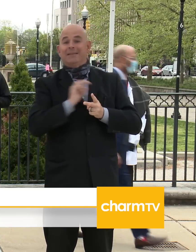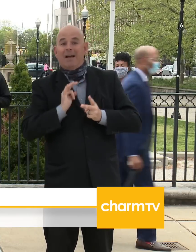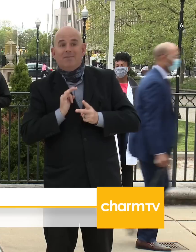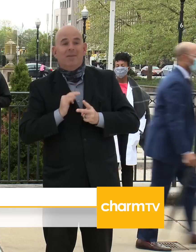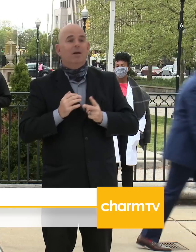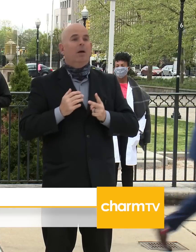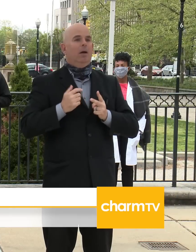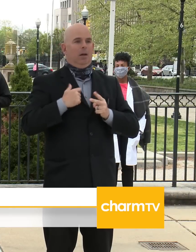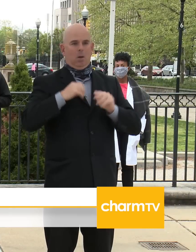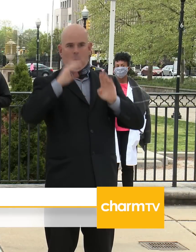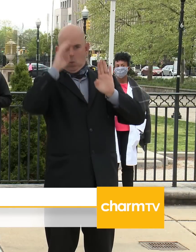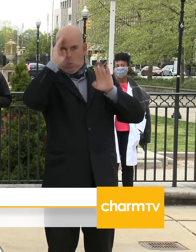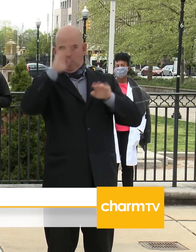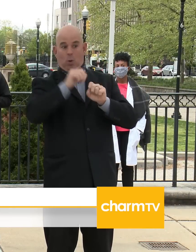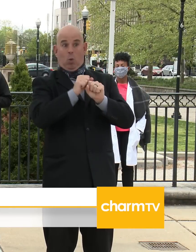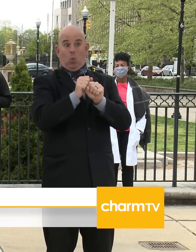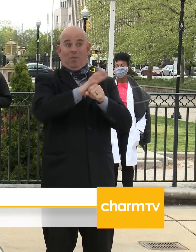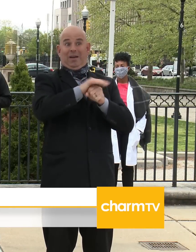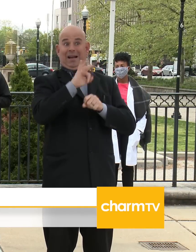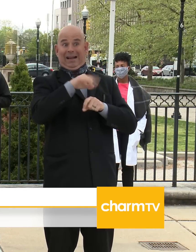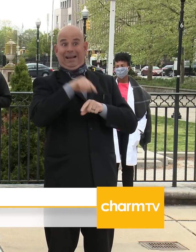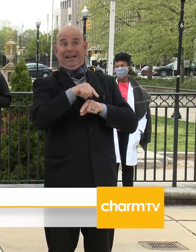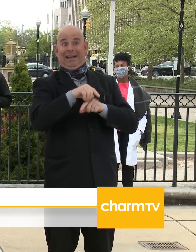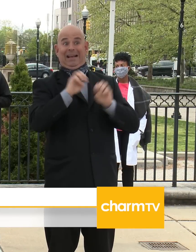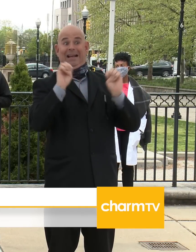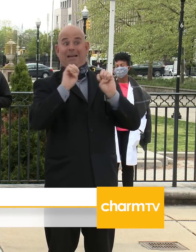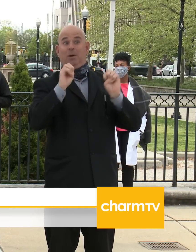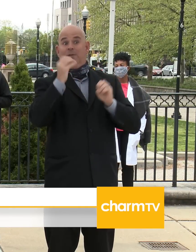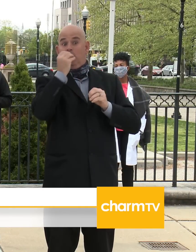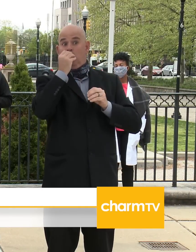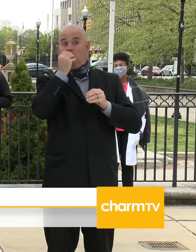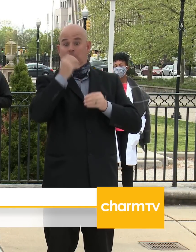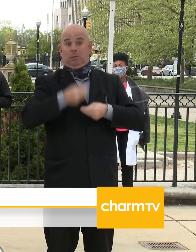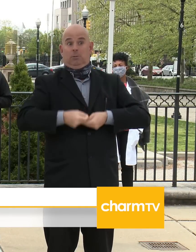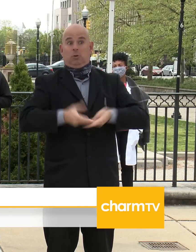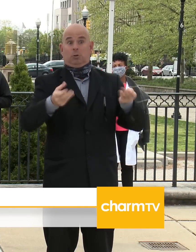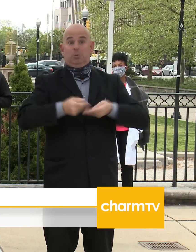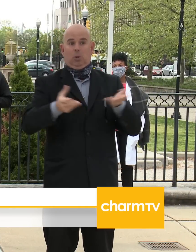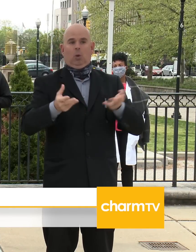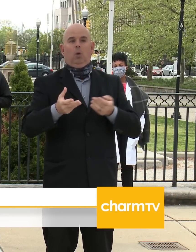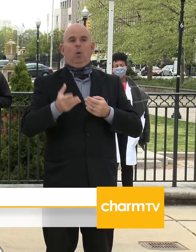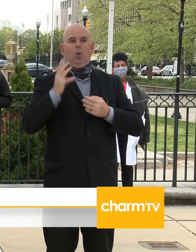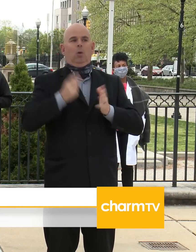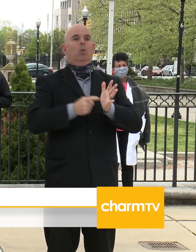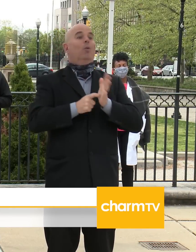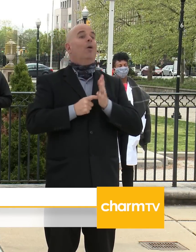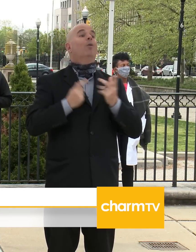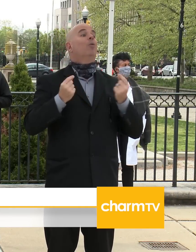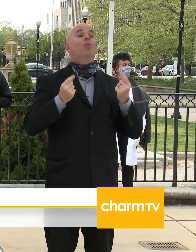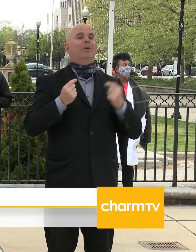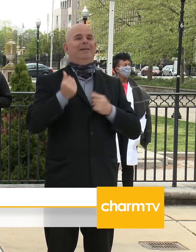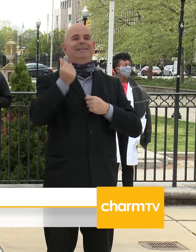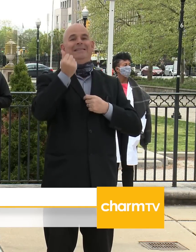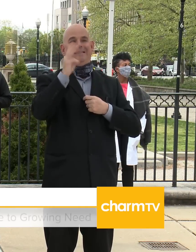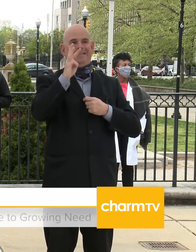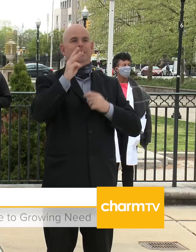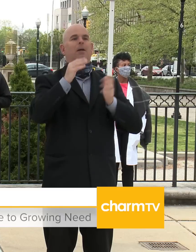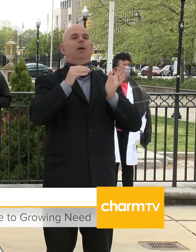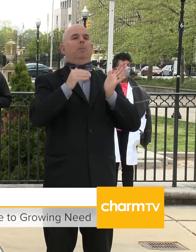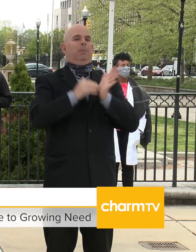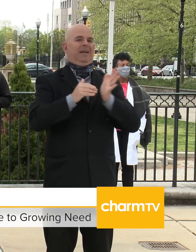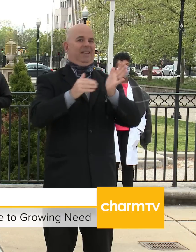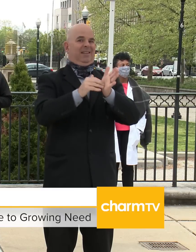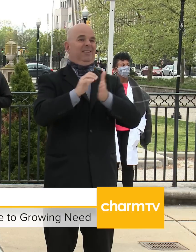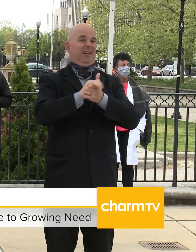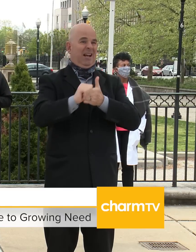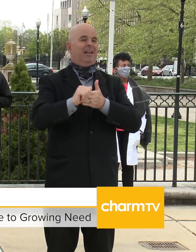COVID-19 emergency food strategy will require an initial investment of $16 million in city,